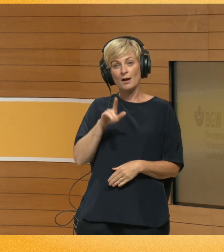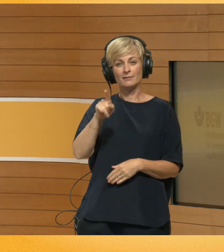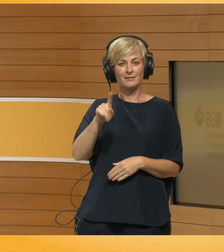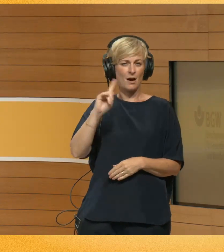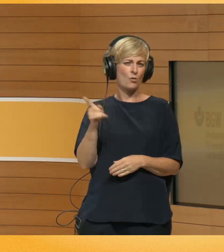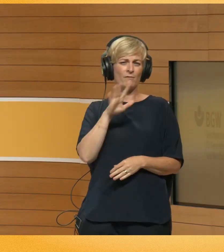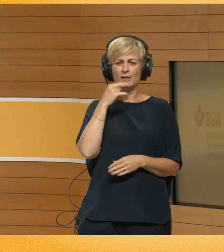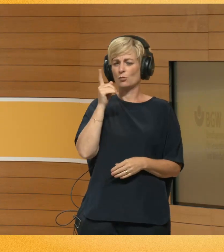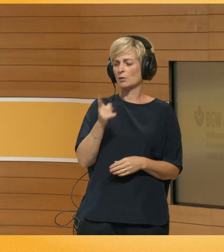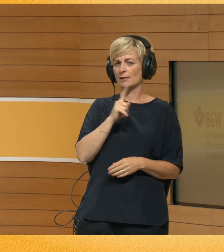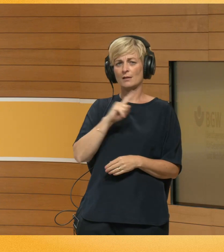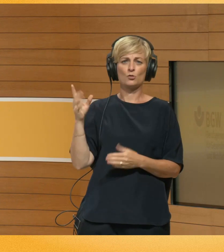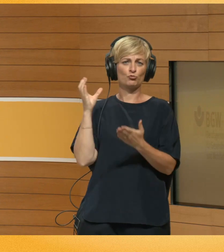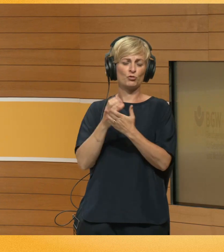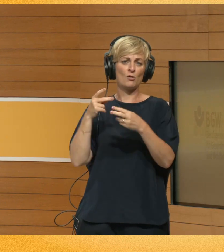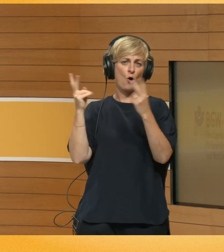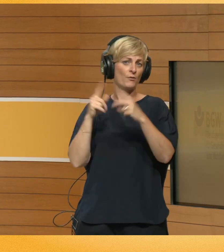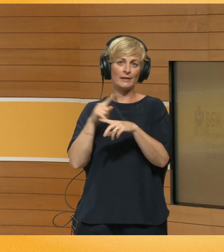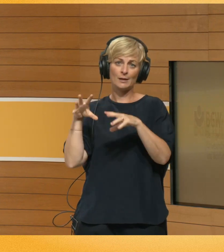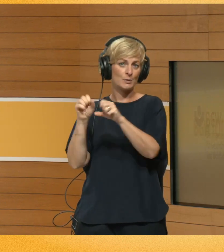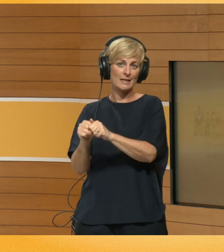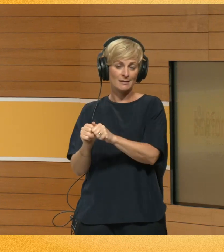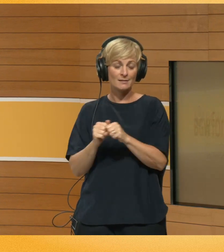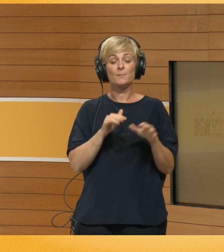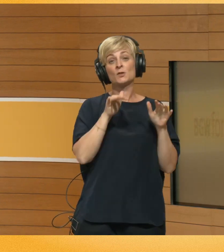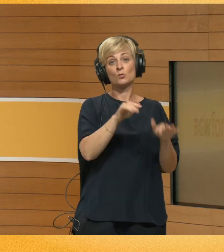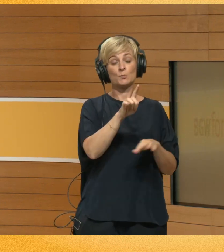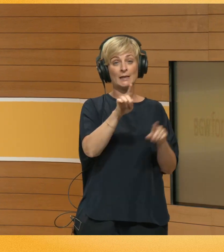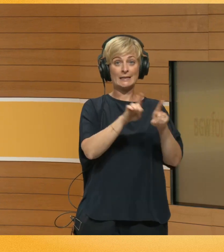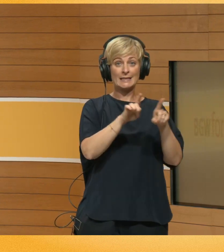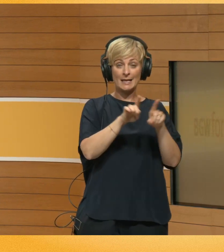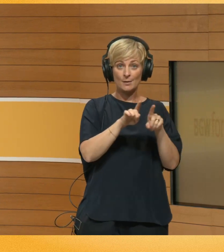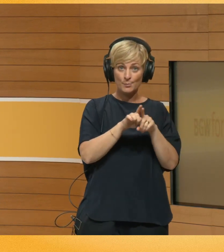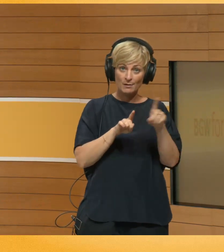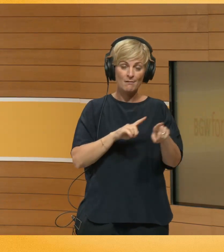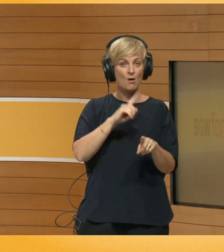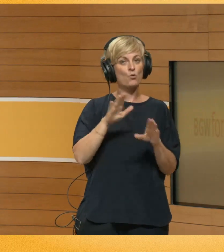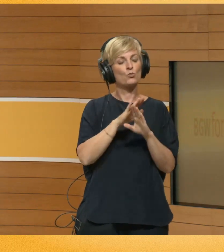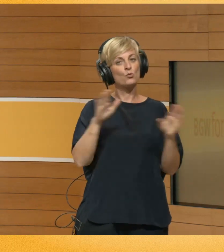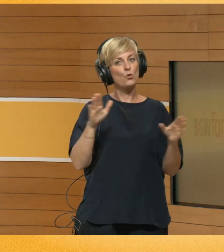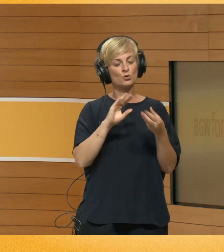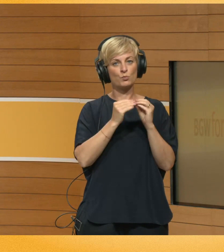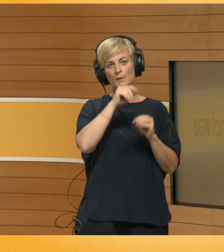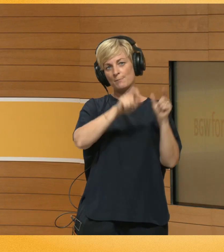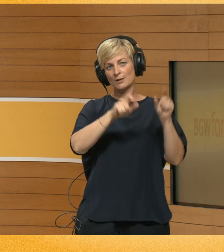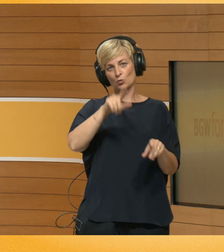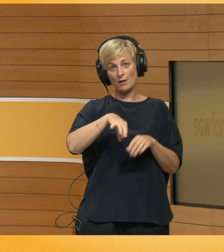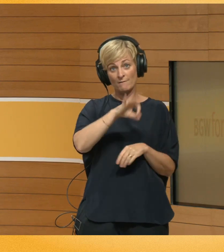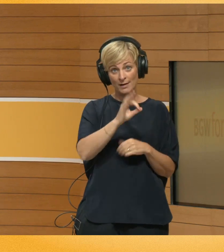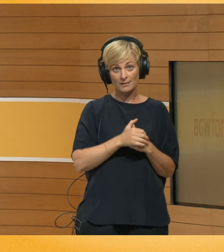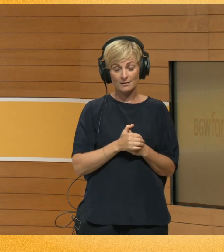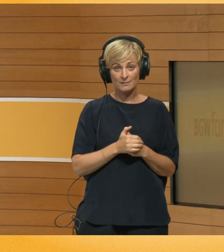UK. We face serious problems. NHS England, for example, about 100,000 vacancies. Daniel will be aware